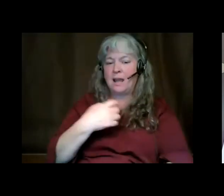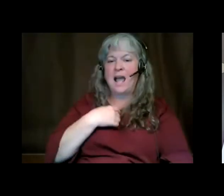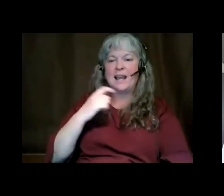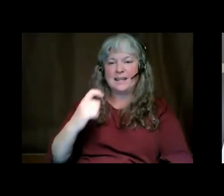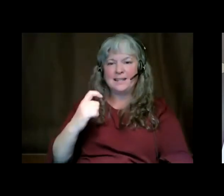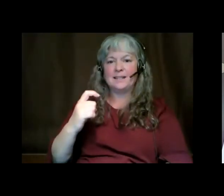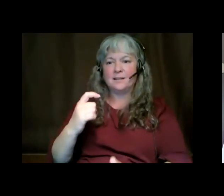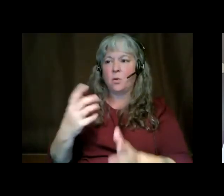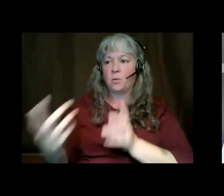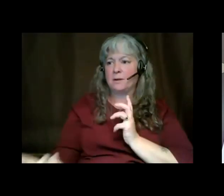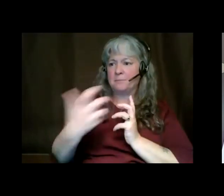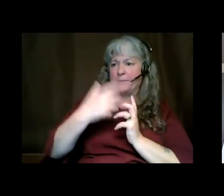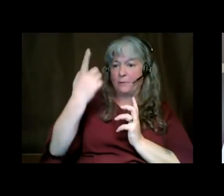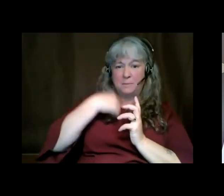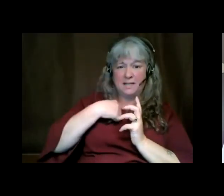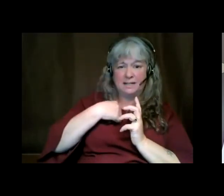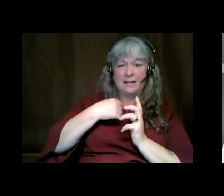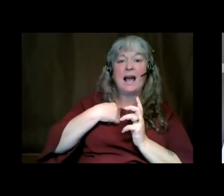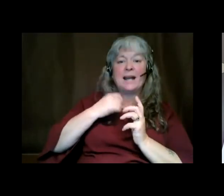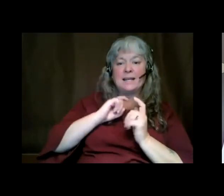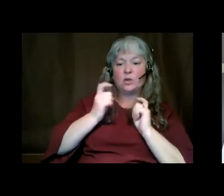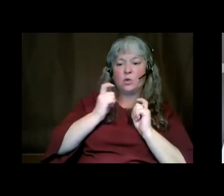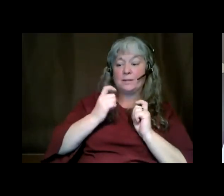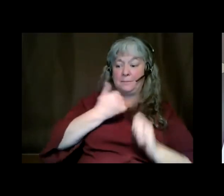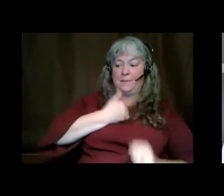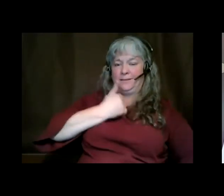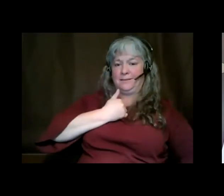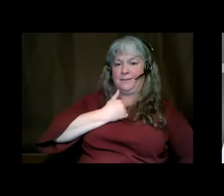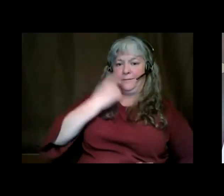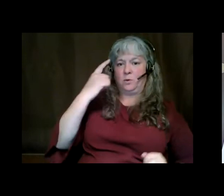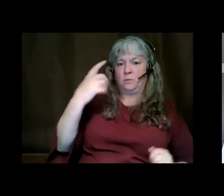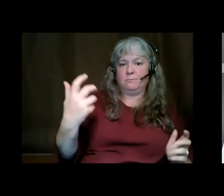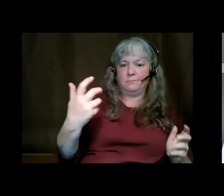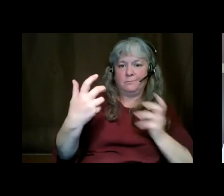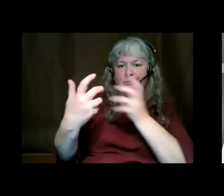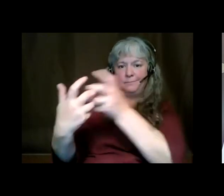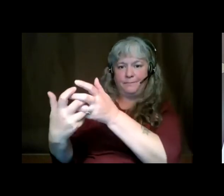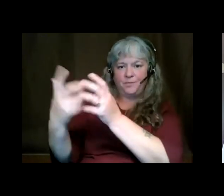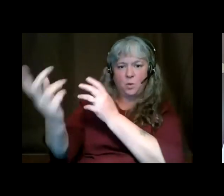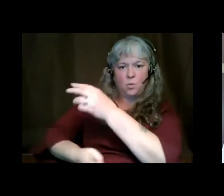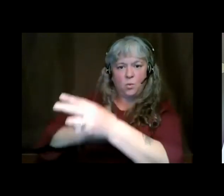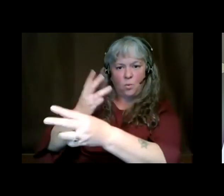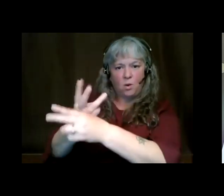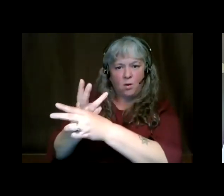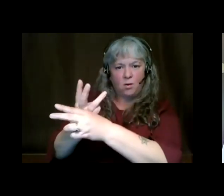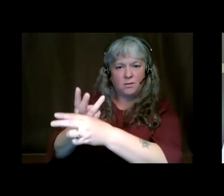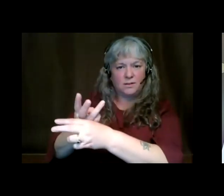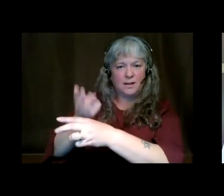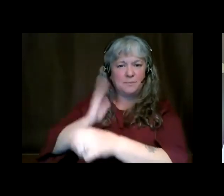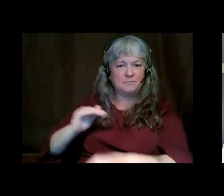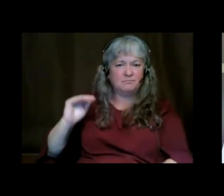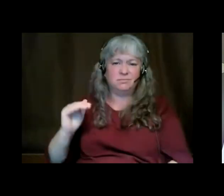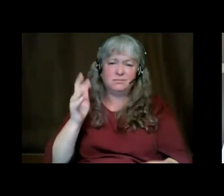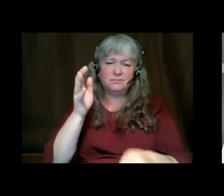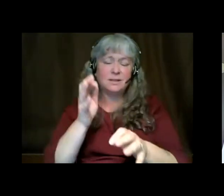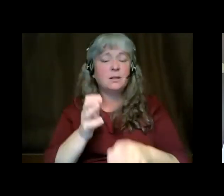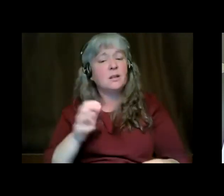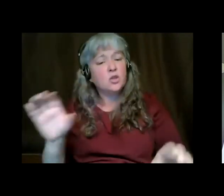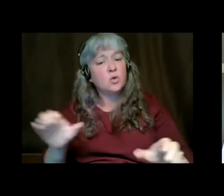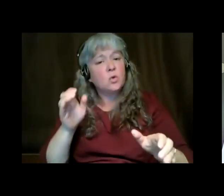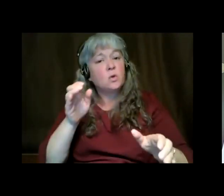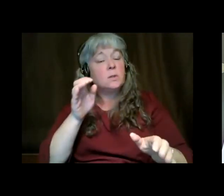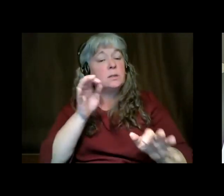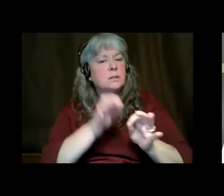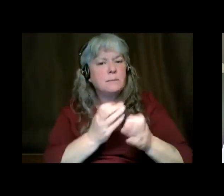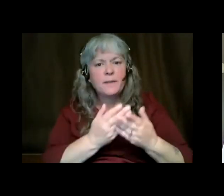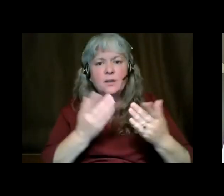in. And so early on, that was very, very simple fixes to just trying to problem